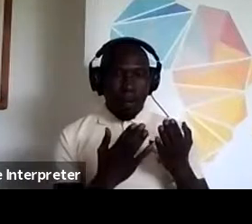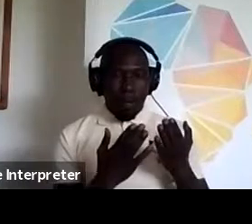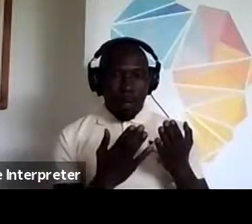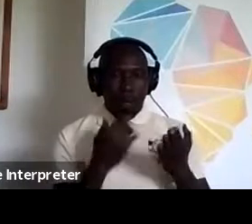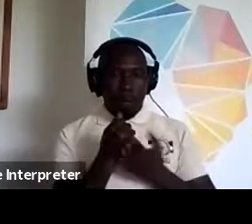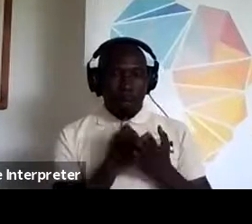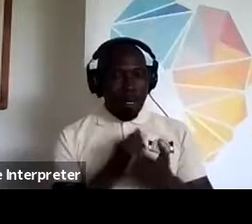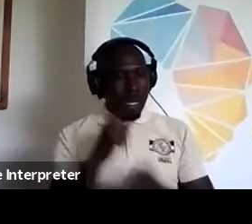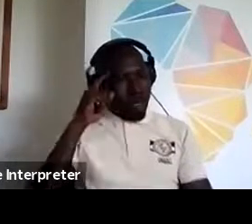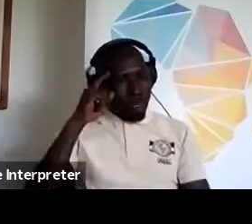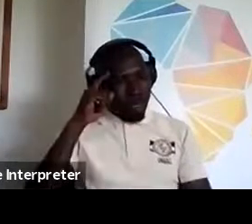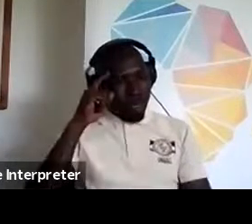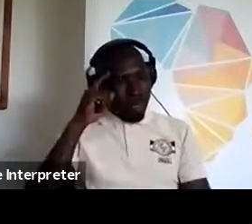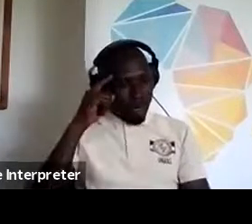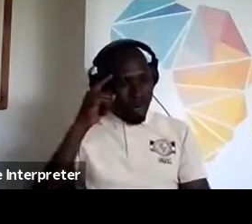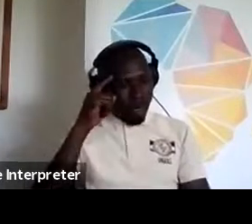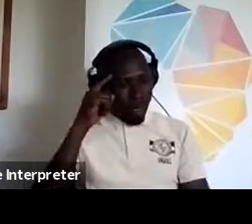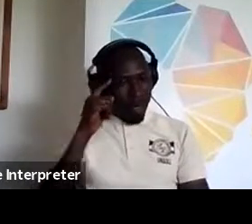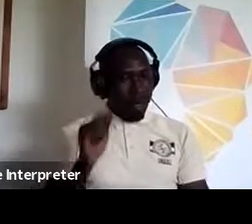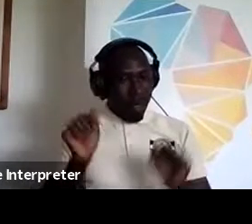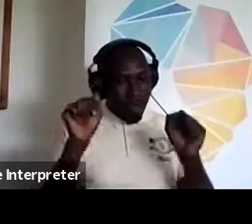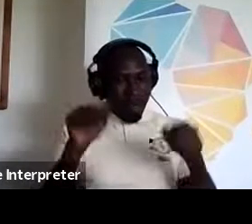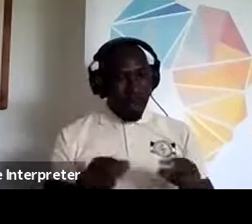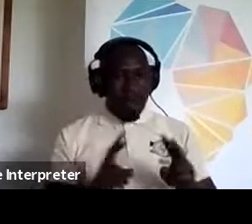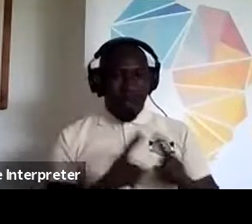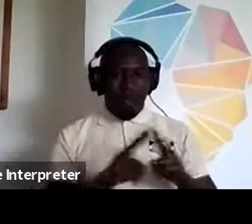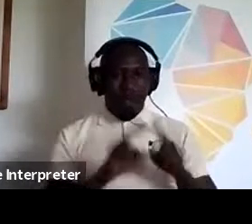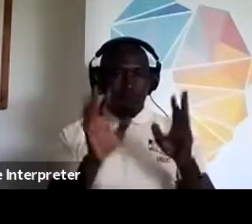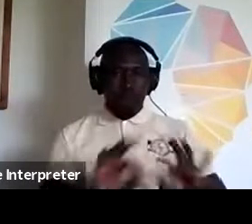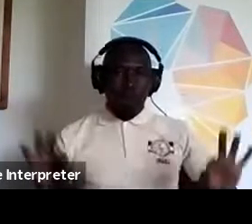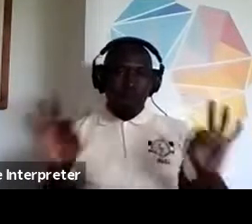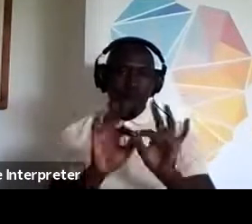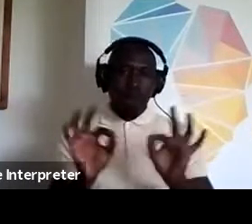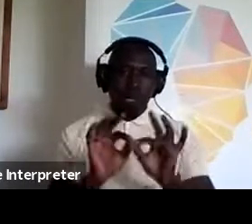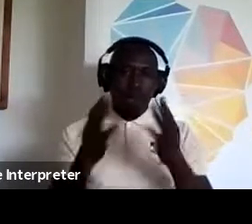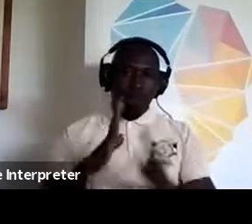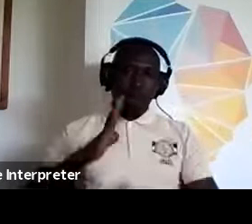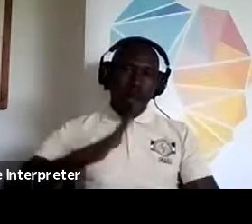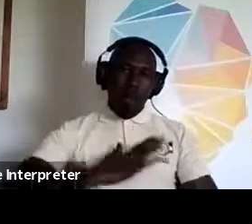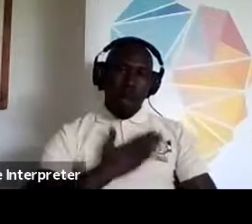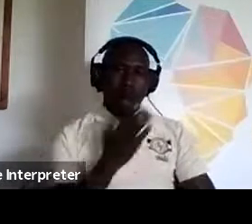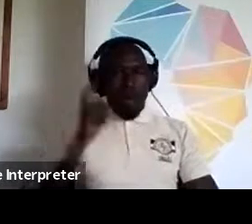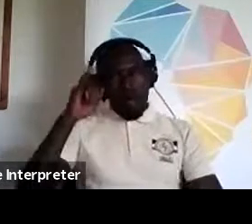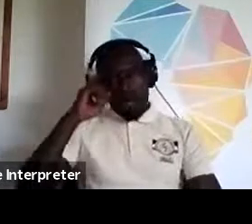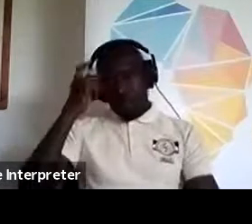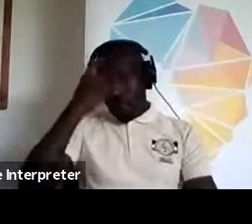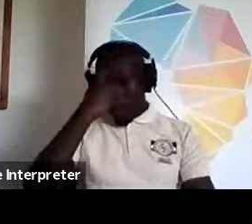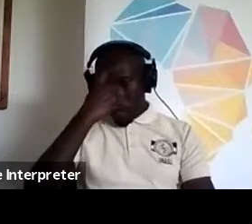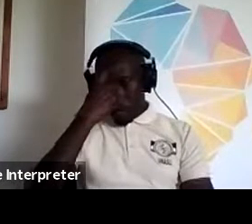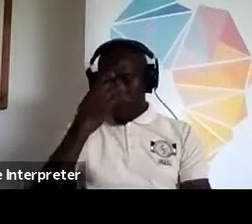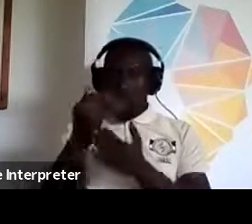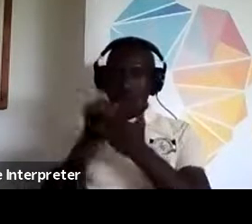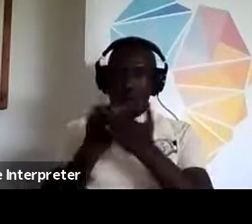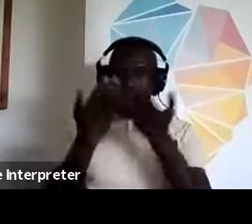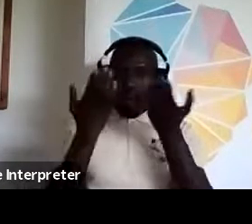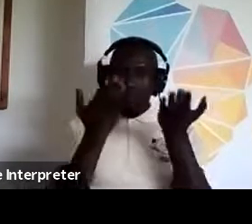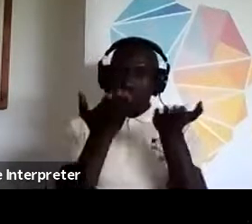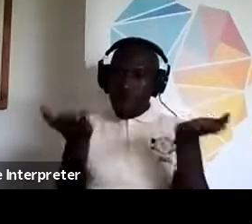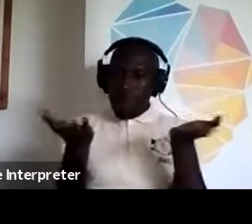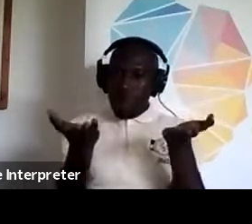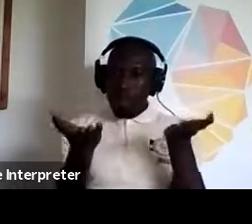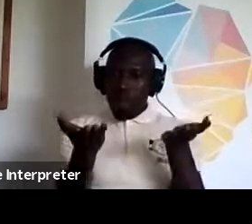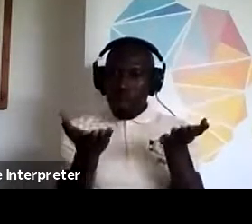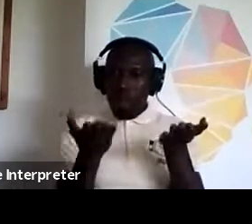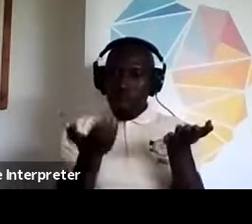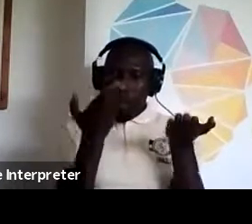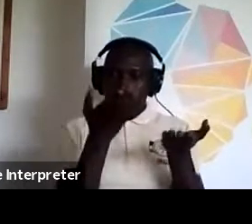I think it can be very, very useful for our government, because they they